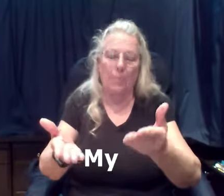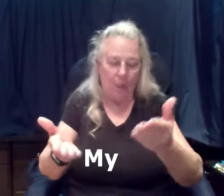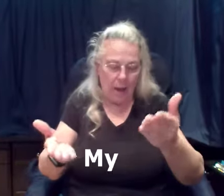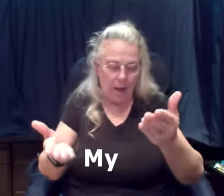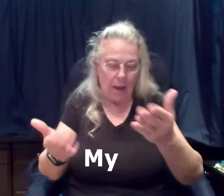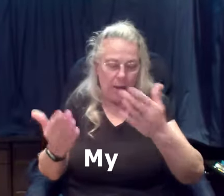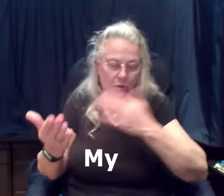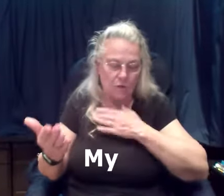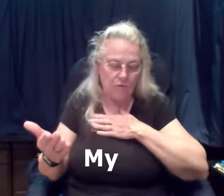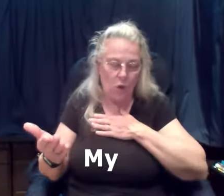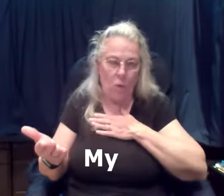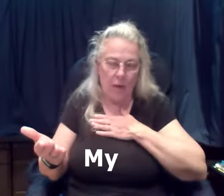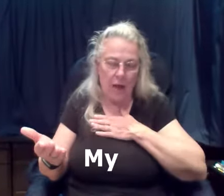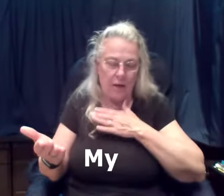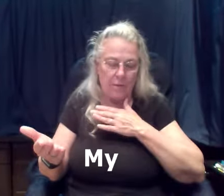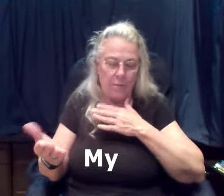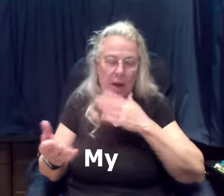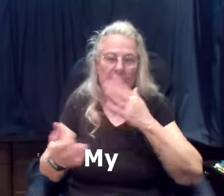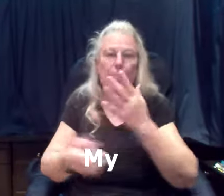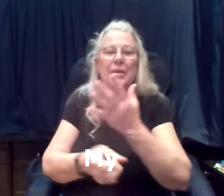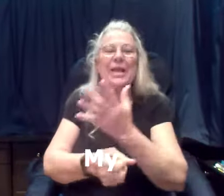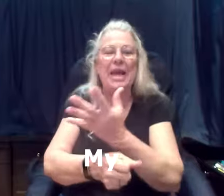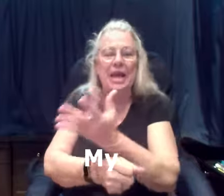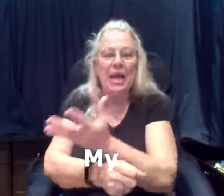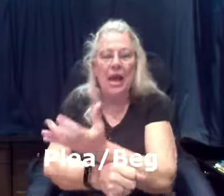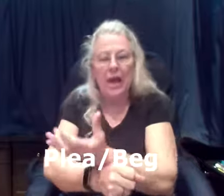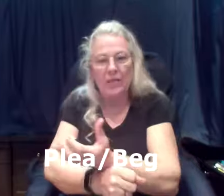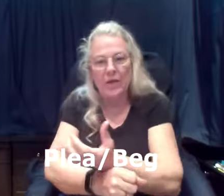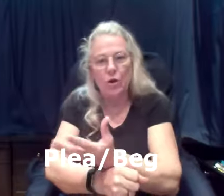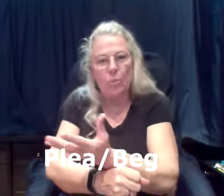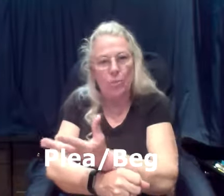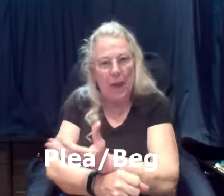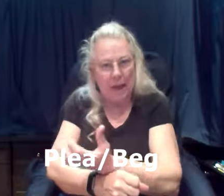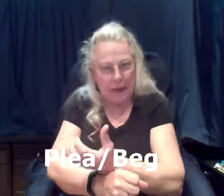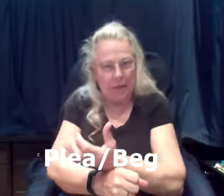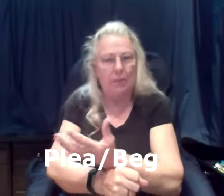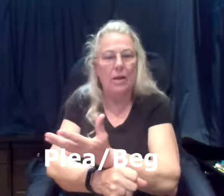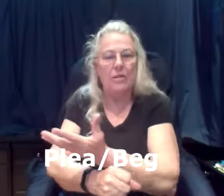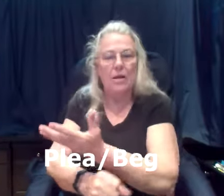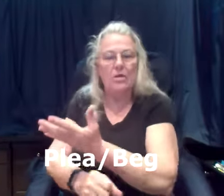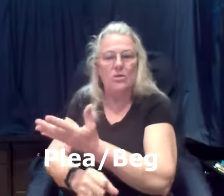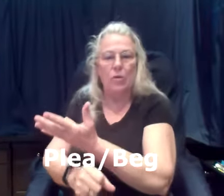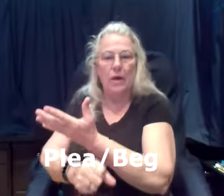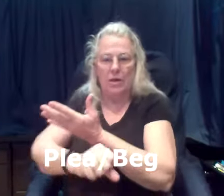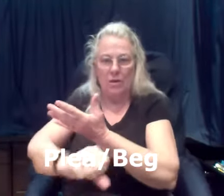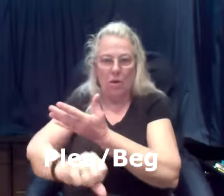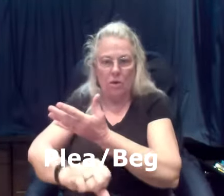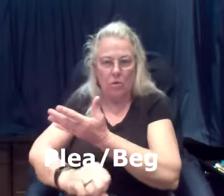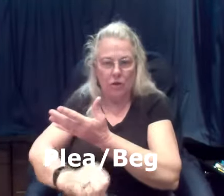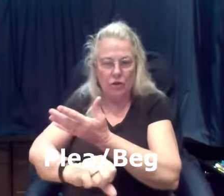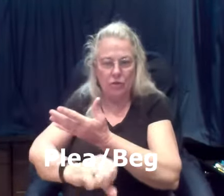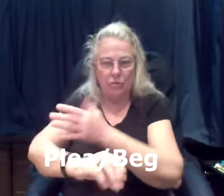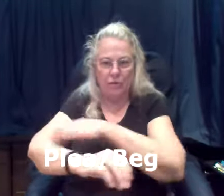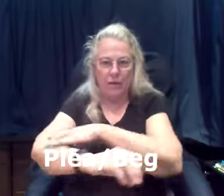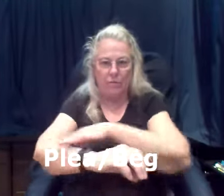My, and of course, open hand, my plea. And there you're begging. And so it across the